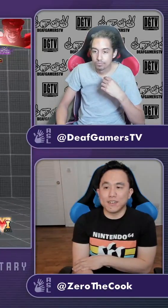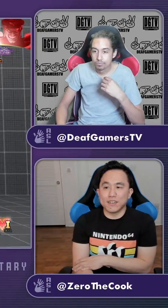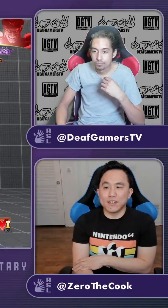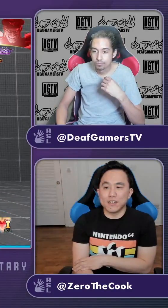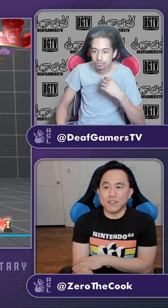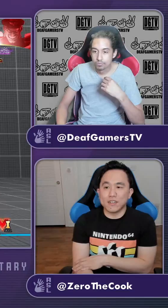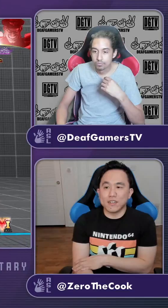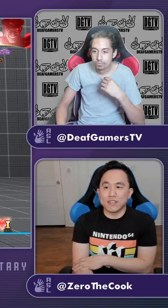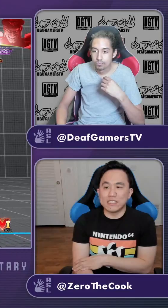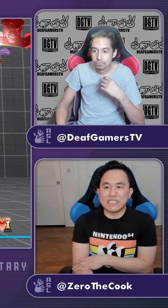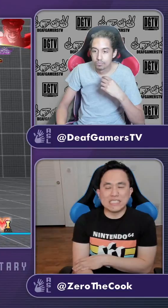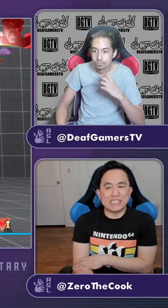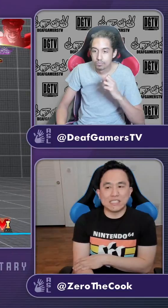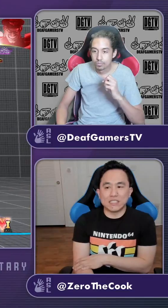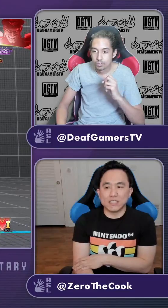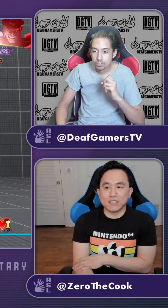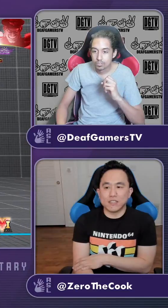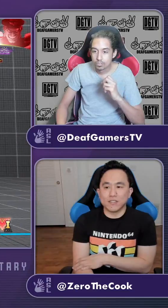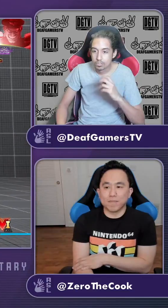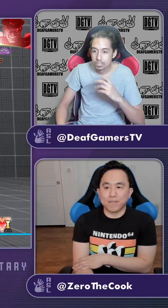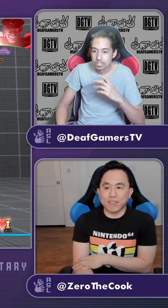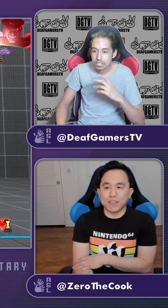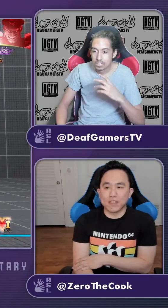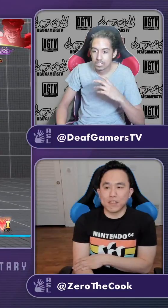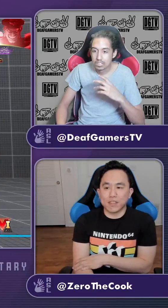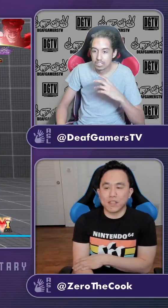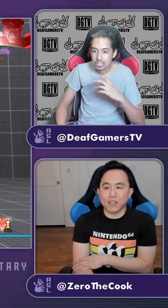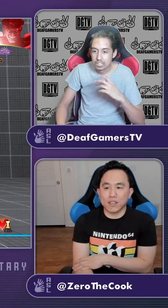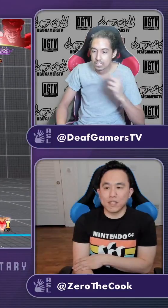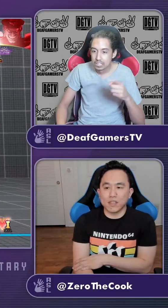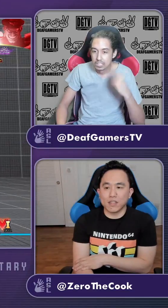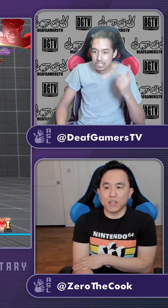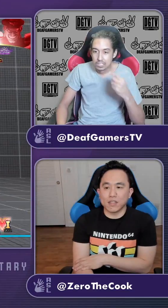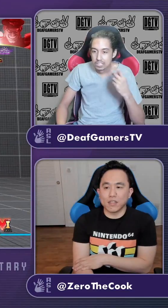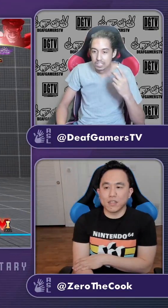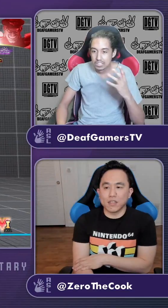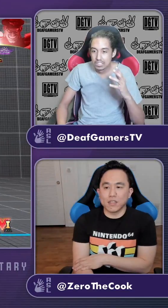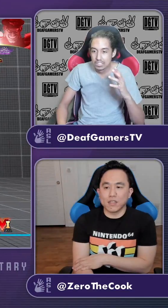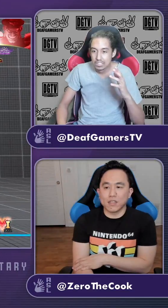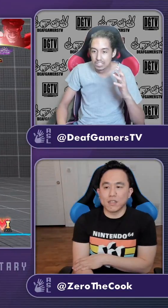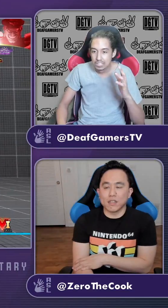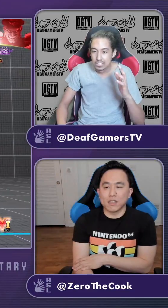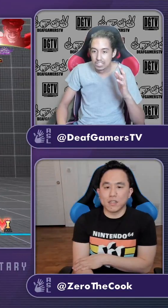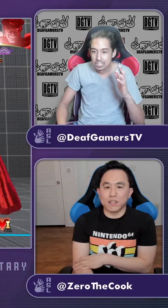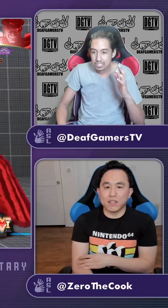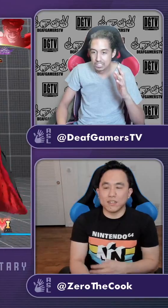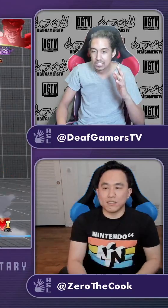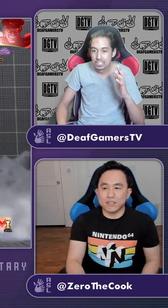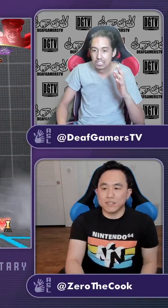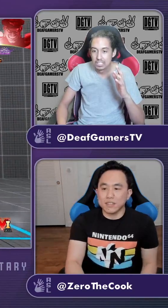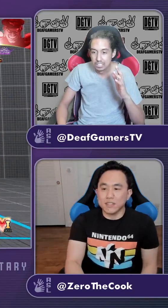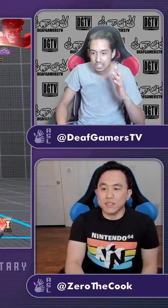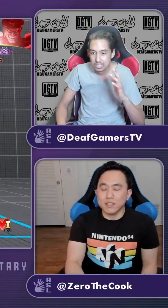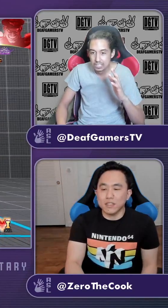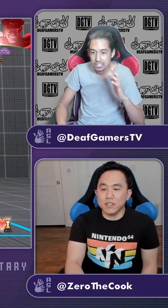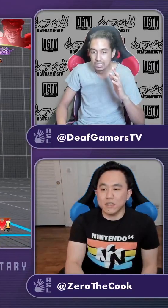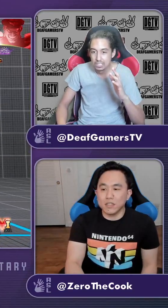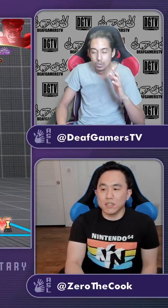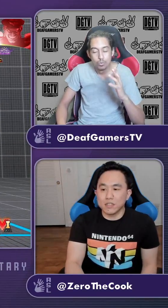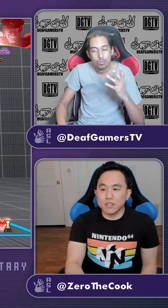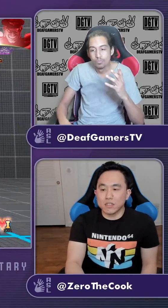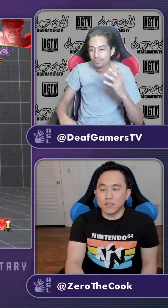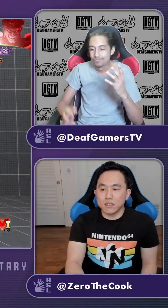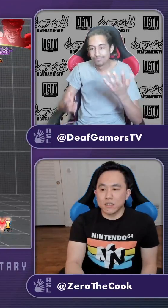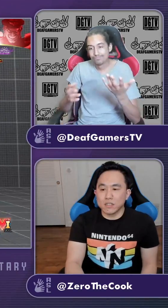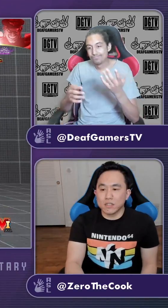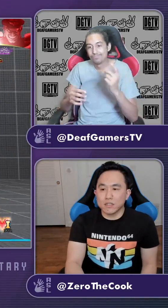Right now hitman trying to look for a shortcut in this 10k that you mentioned The only one possible